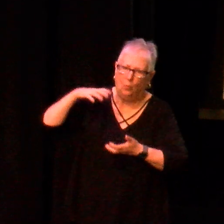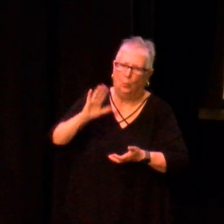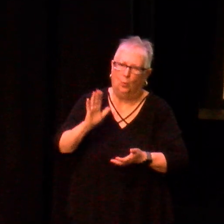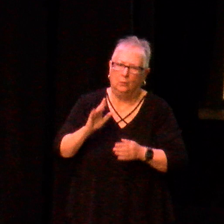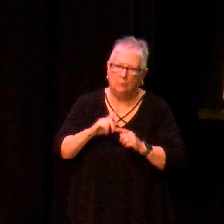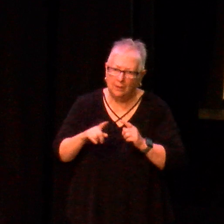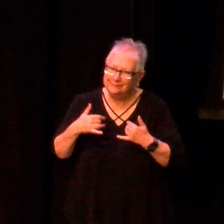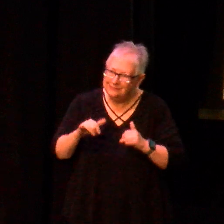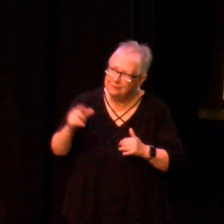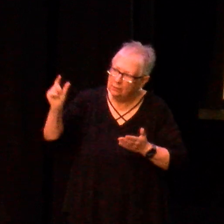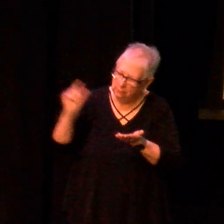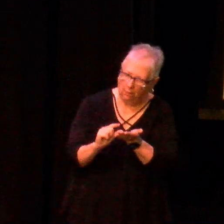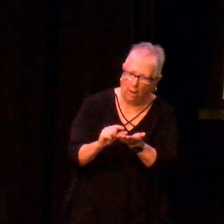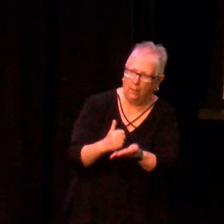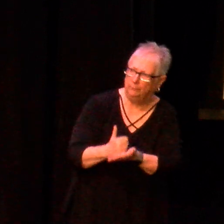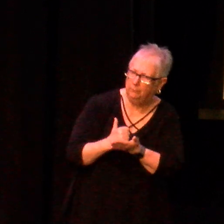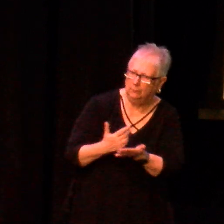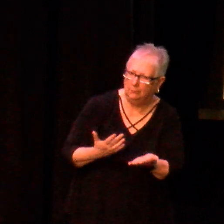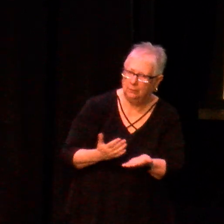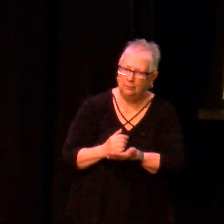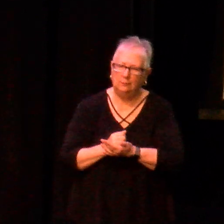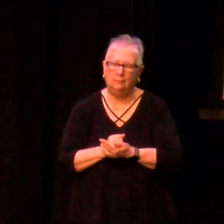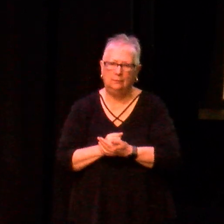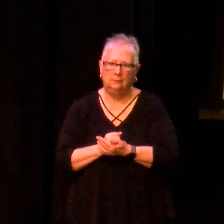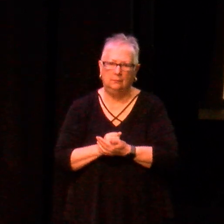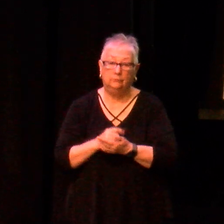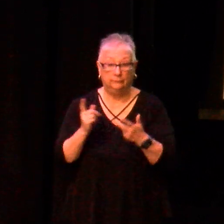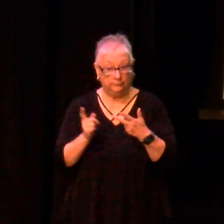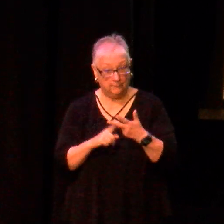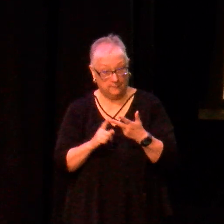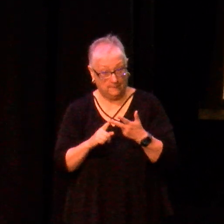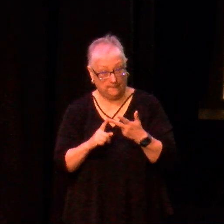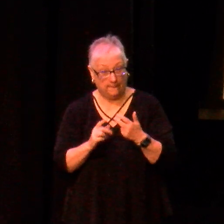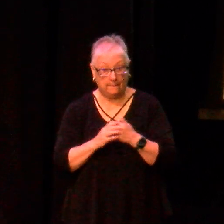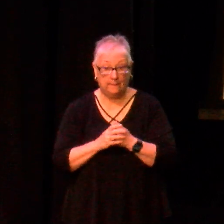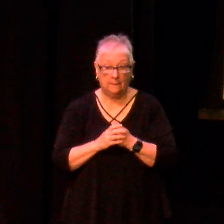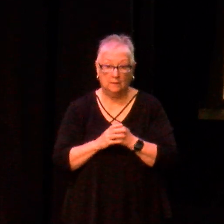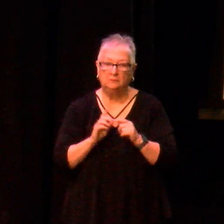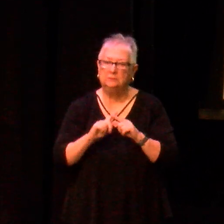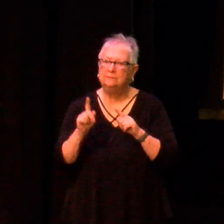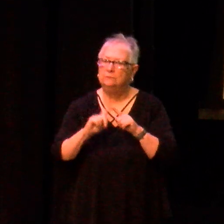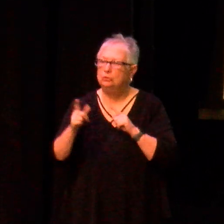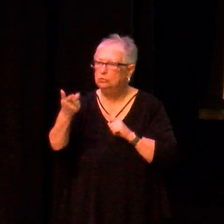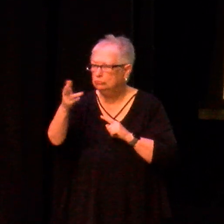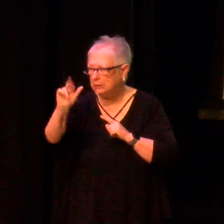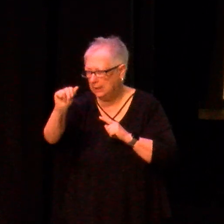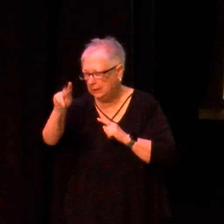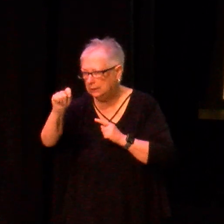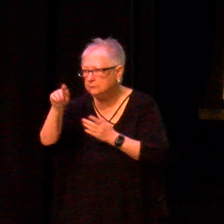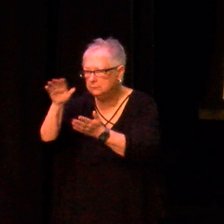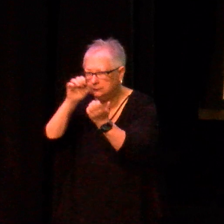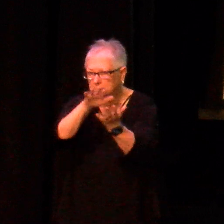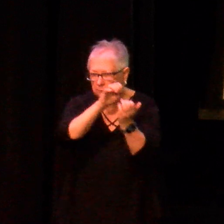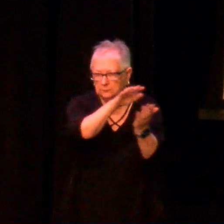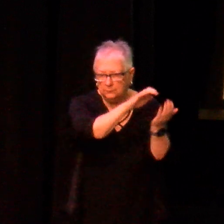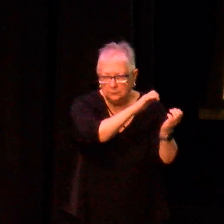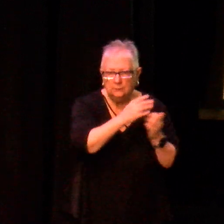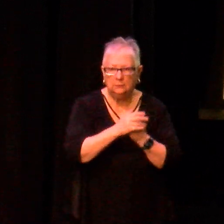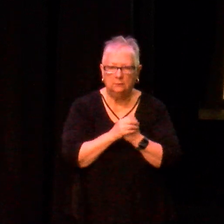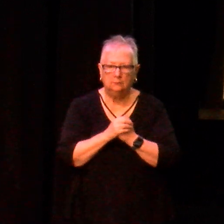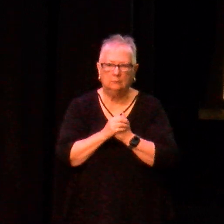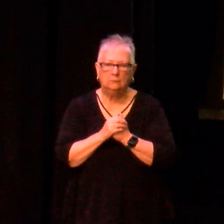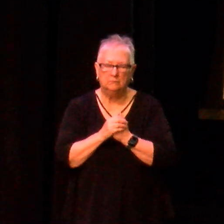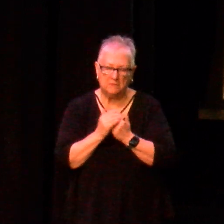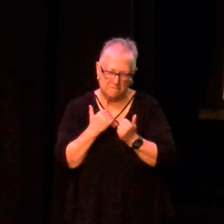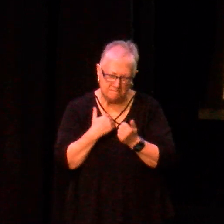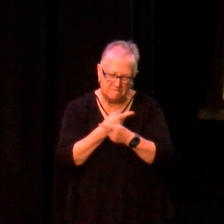the state's budget. The third area is through miscellaneous grants. There are allocations made on an annual basis across many departments